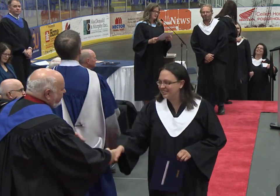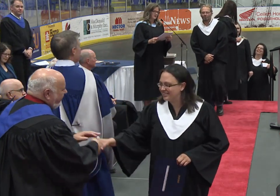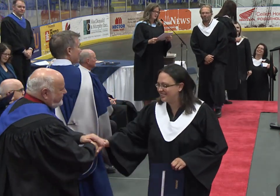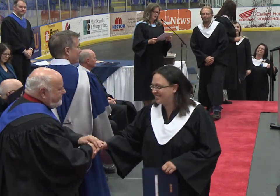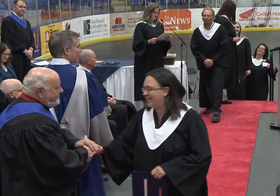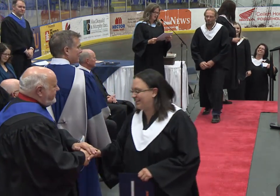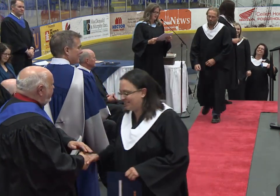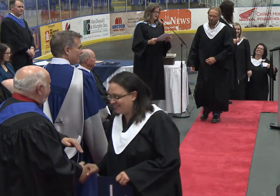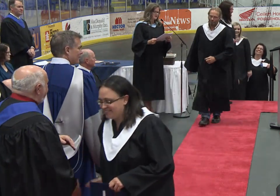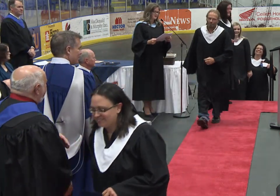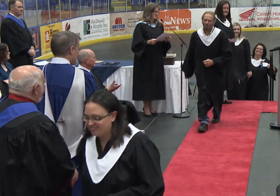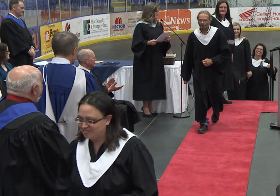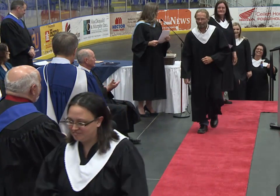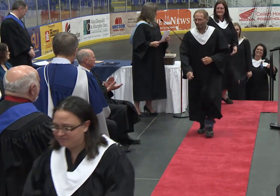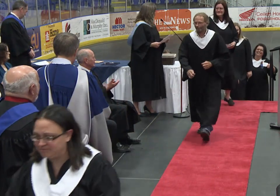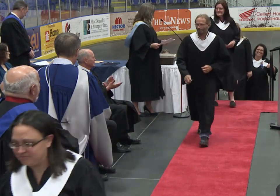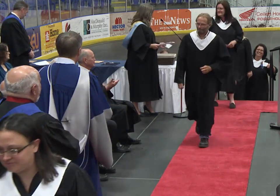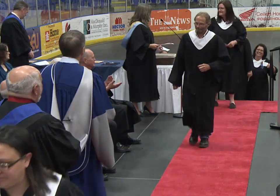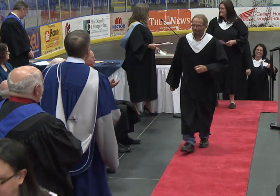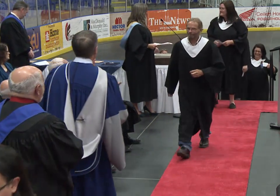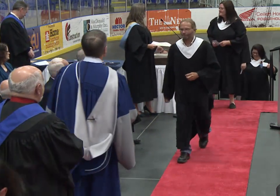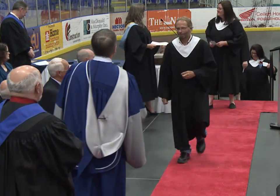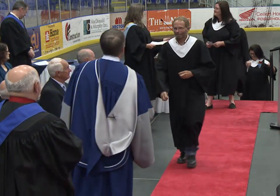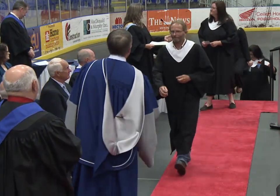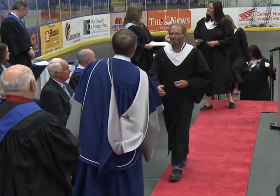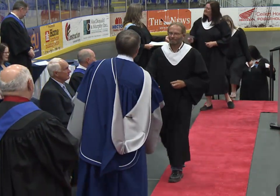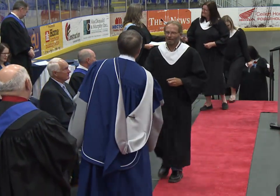David Oakley, with honors.